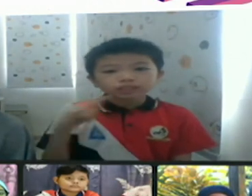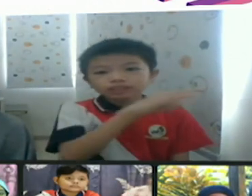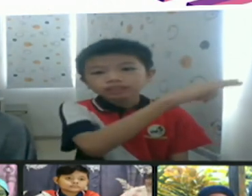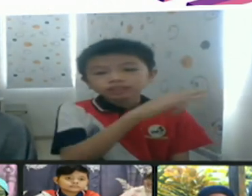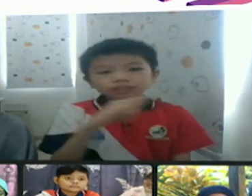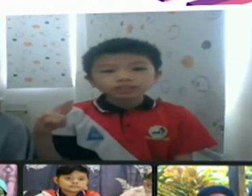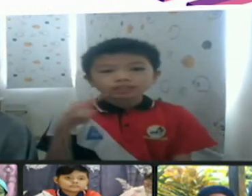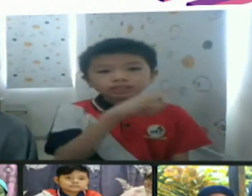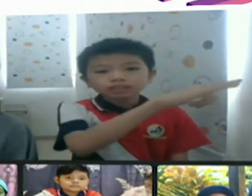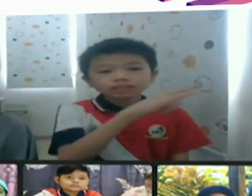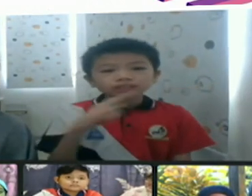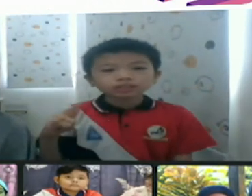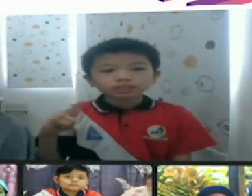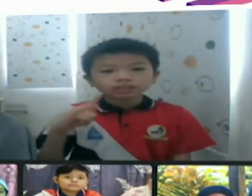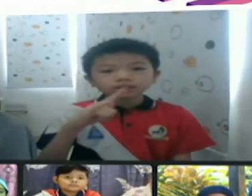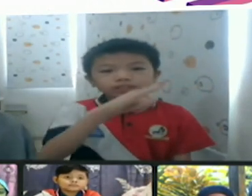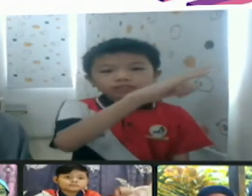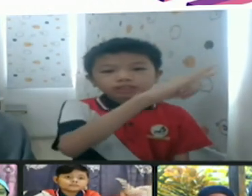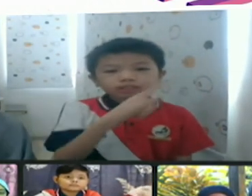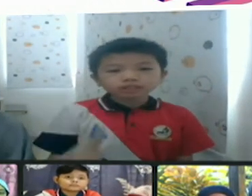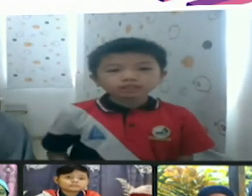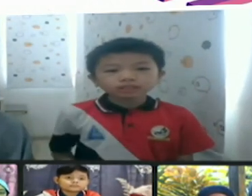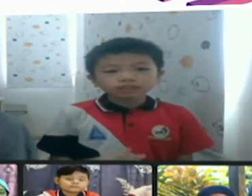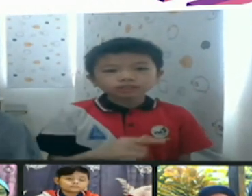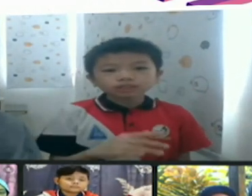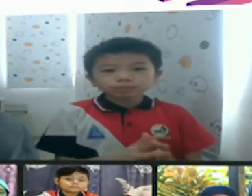Plane. So it's a big or small?